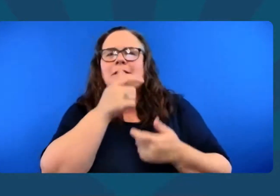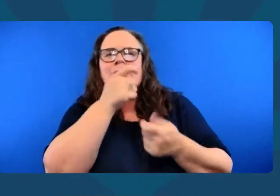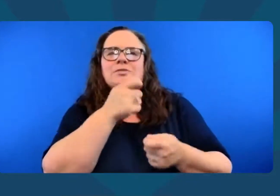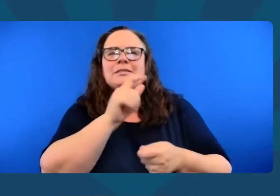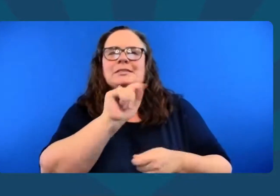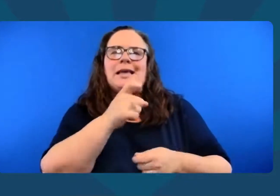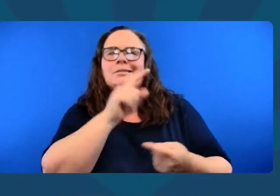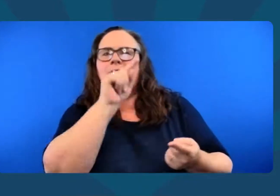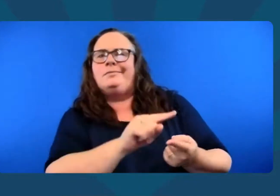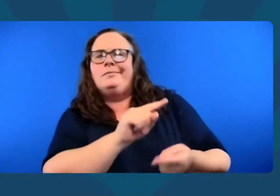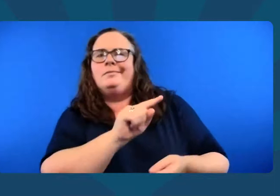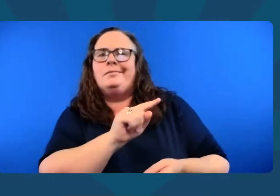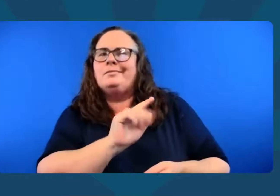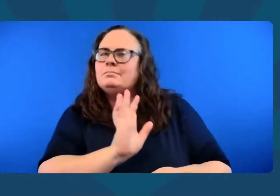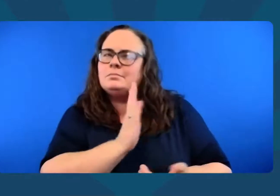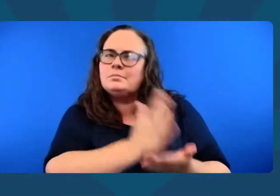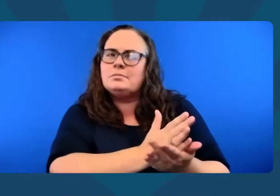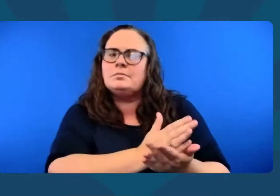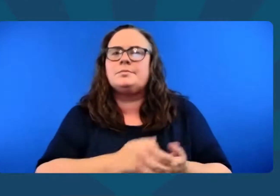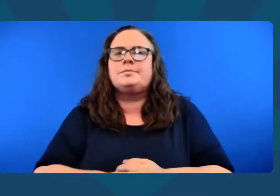voted to protect kids' care,